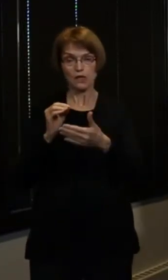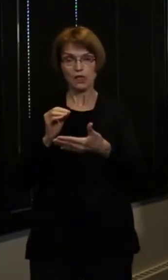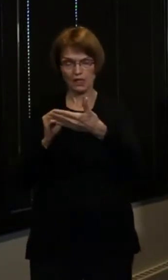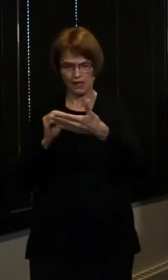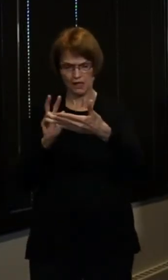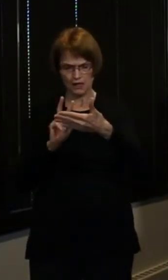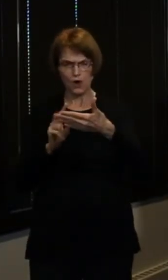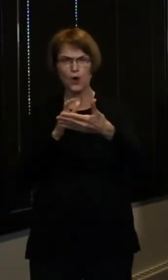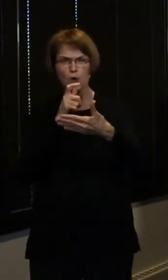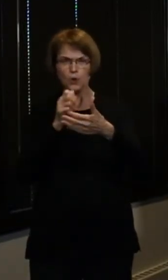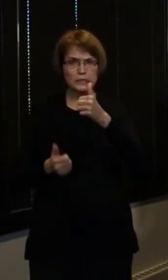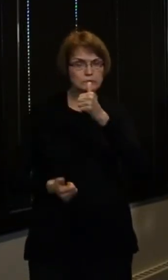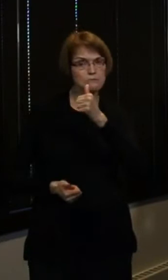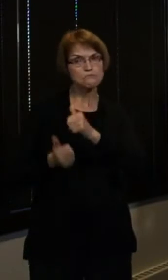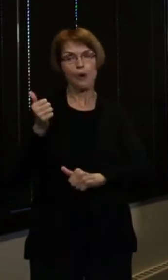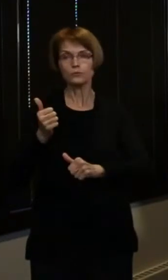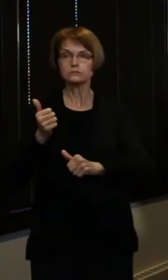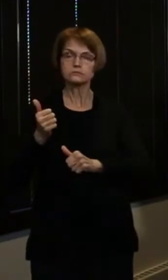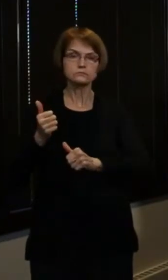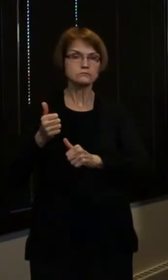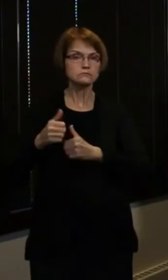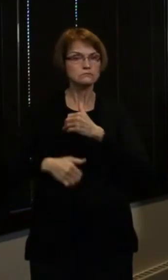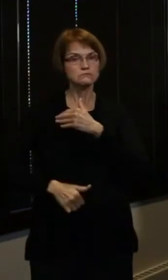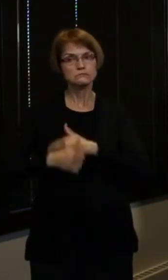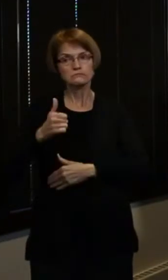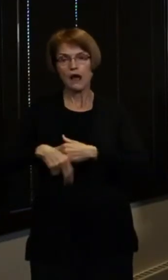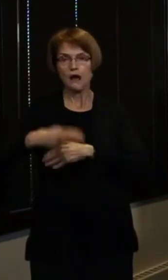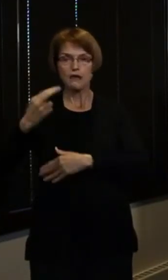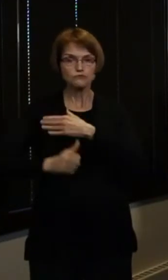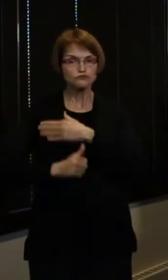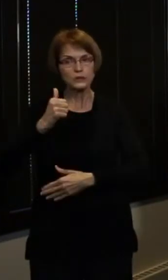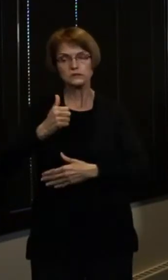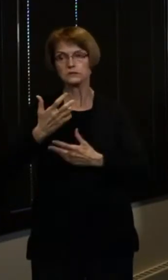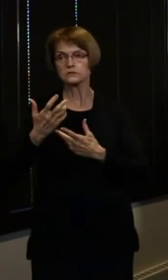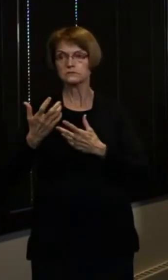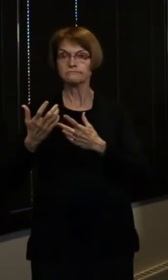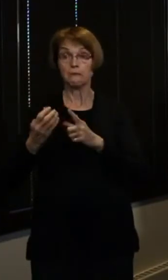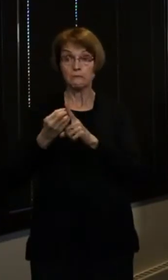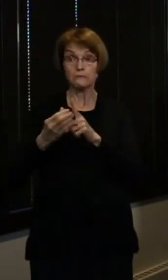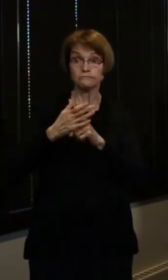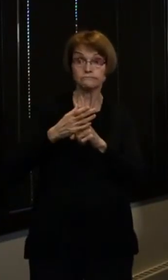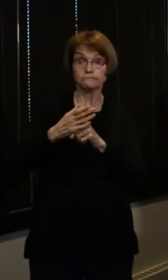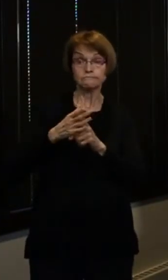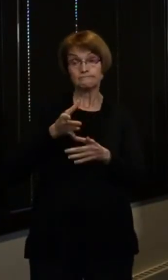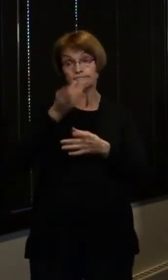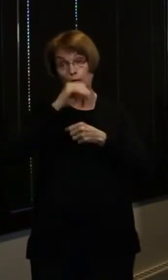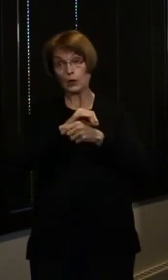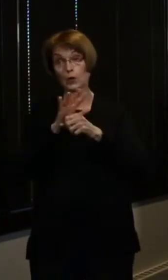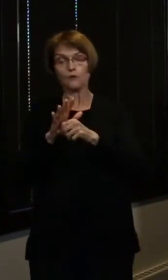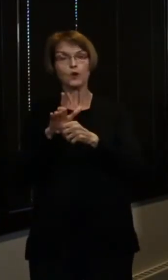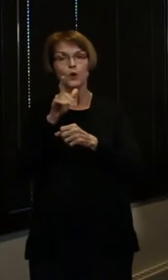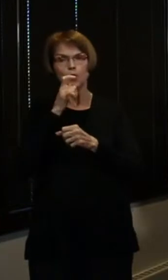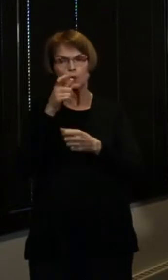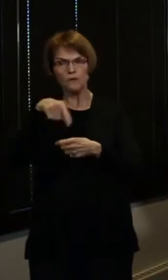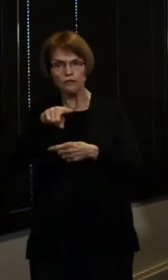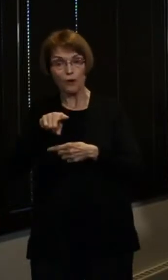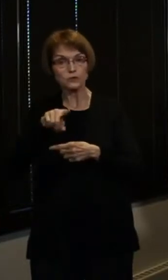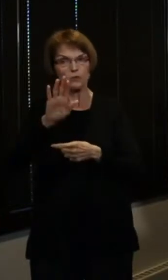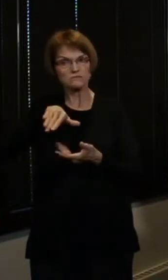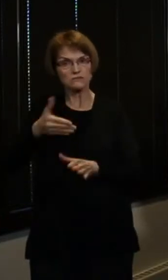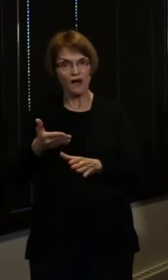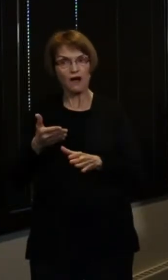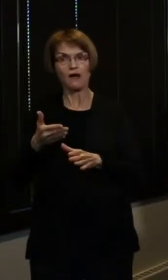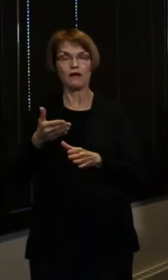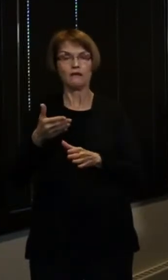who is most at risk for a poor outcome or from death from COVID, it is clearly